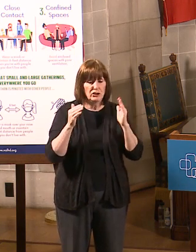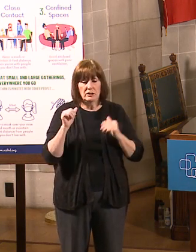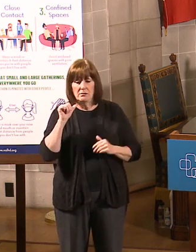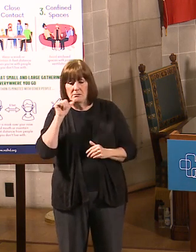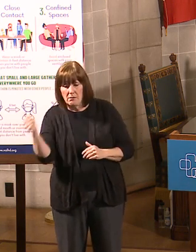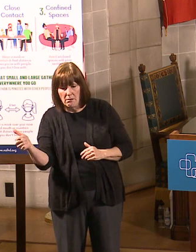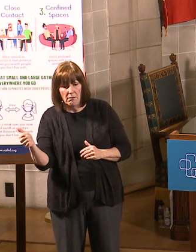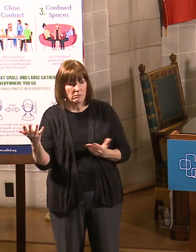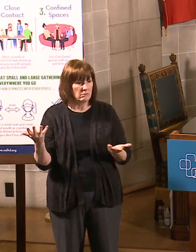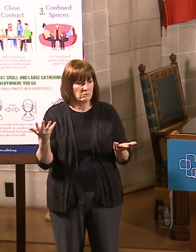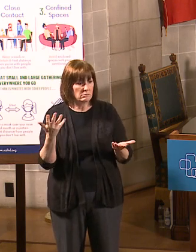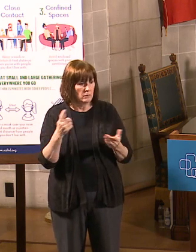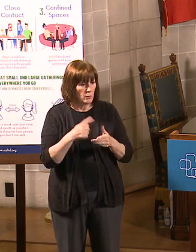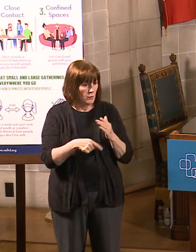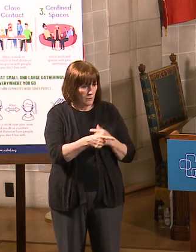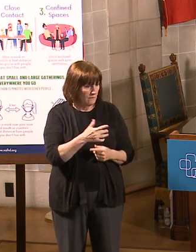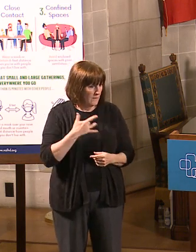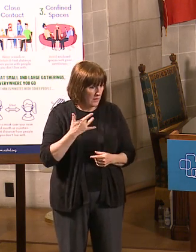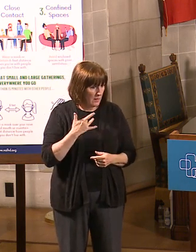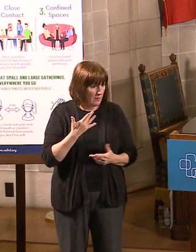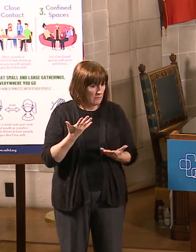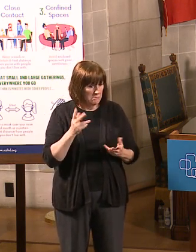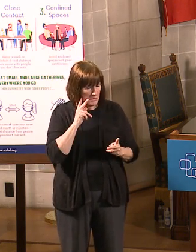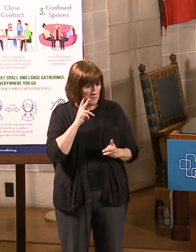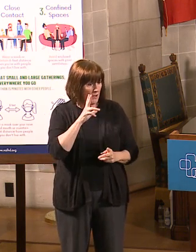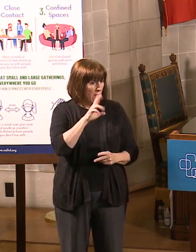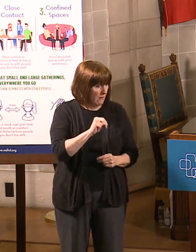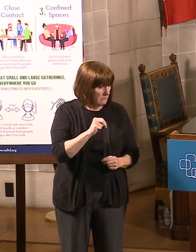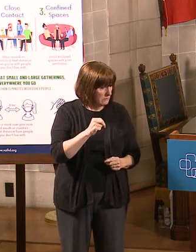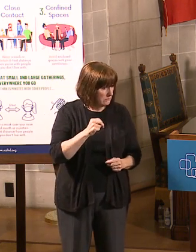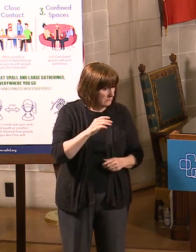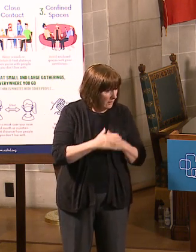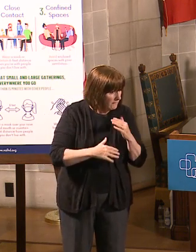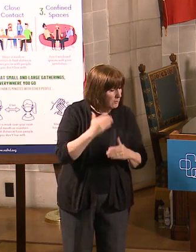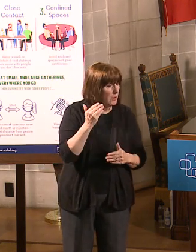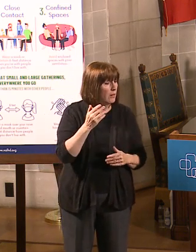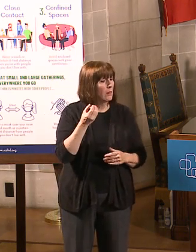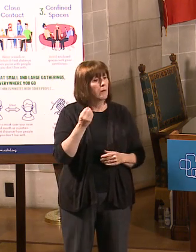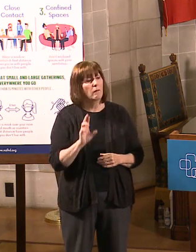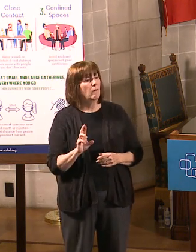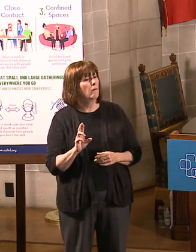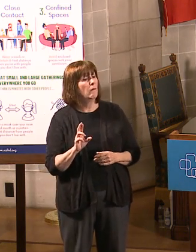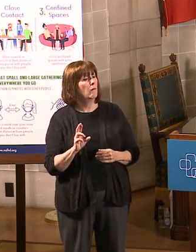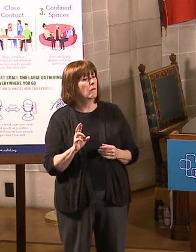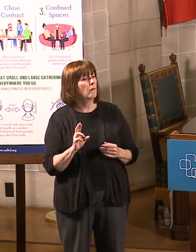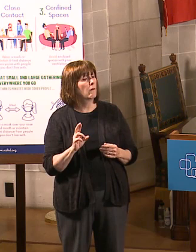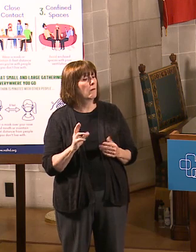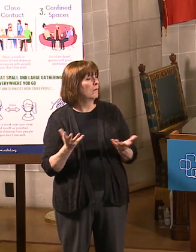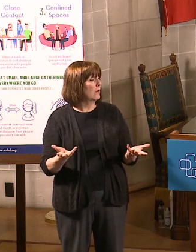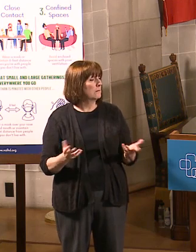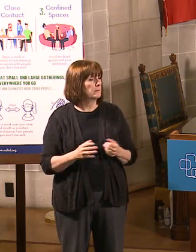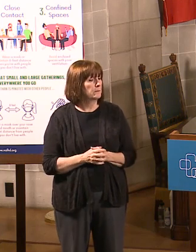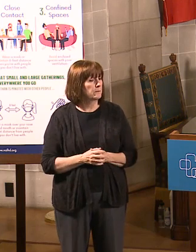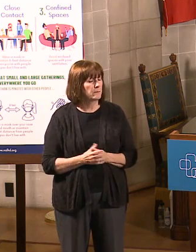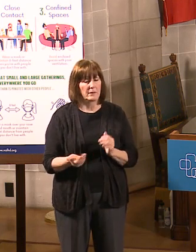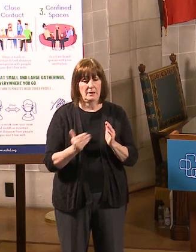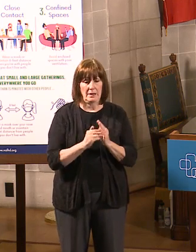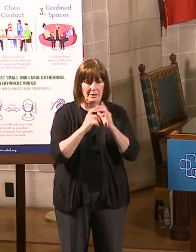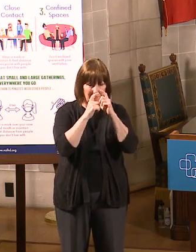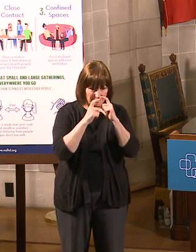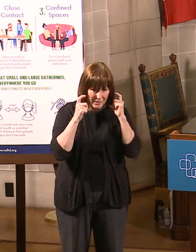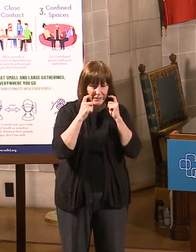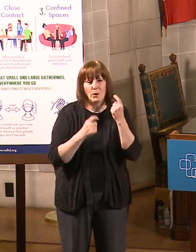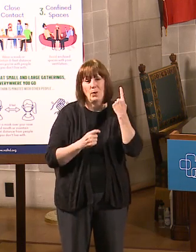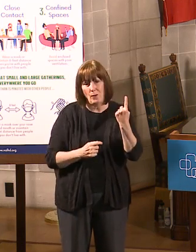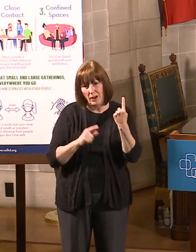Are people simply uncomfortable, or are people dead because there's no mask mandate? Well, again, masks are one of the tools we